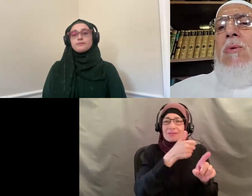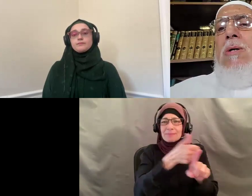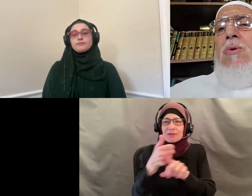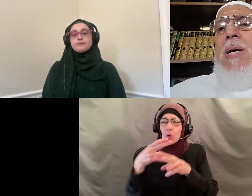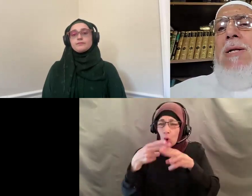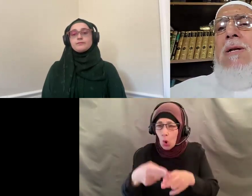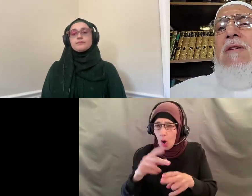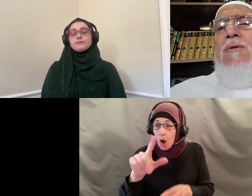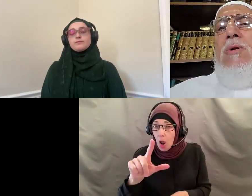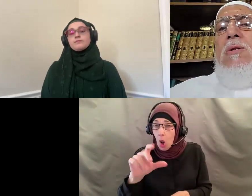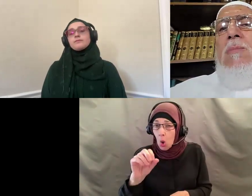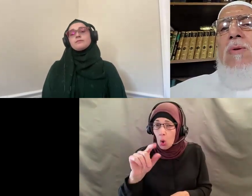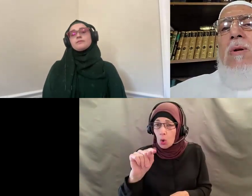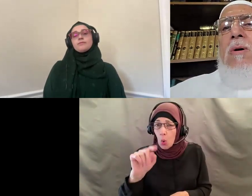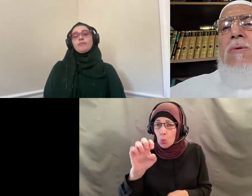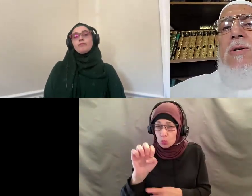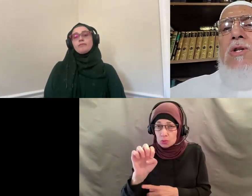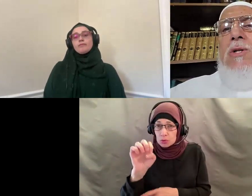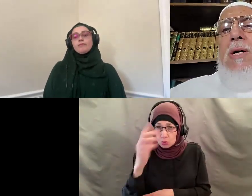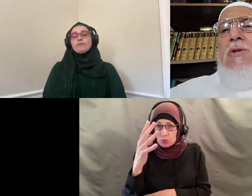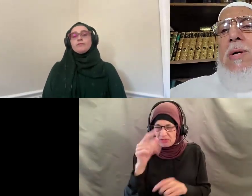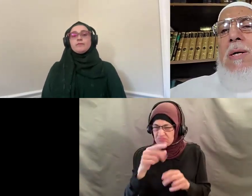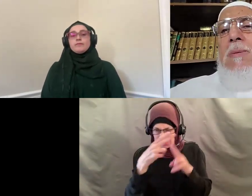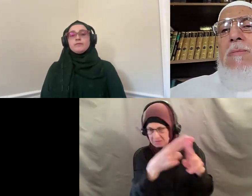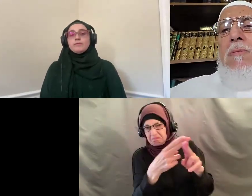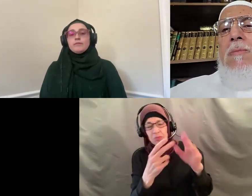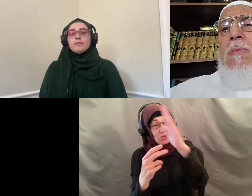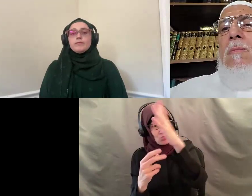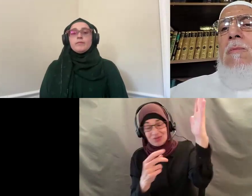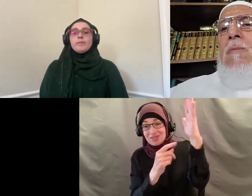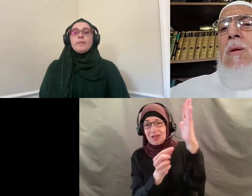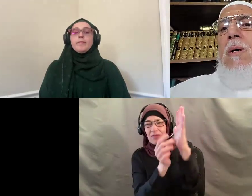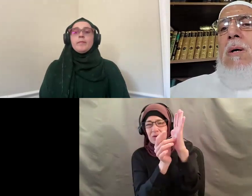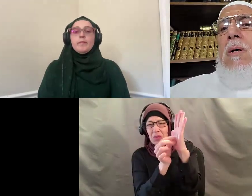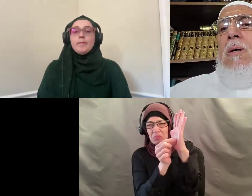anyone who wants to handle the fruits of such a tree.